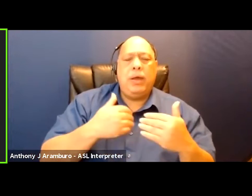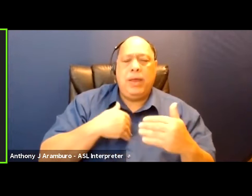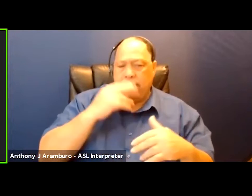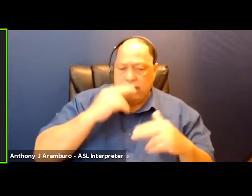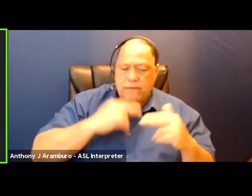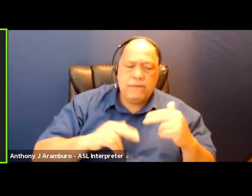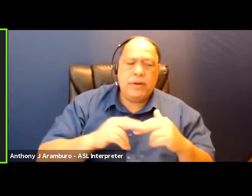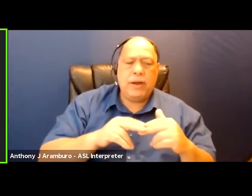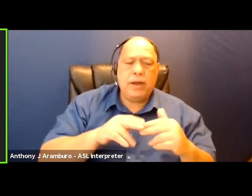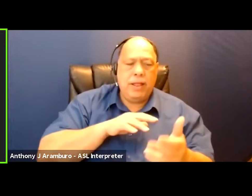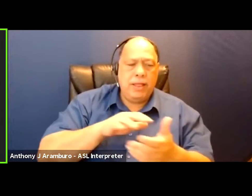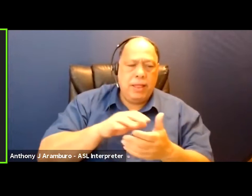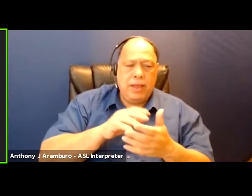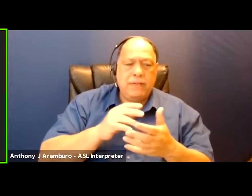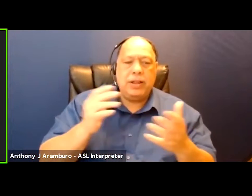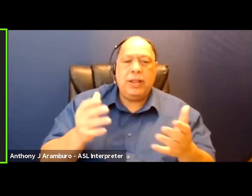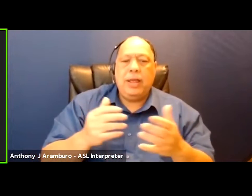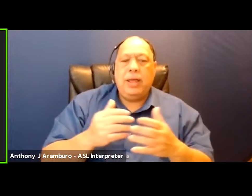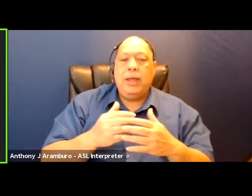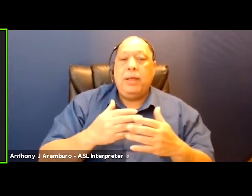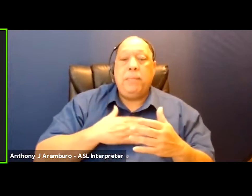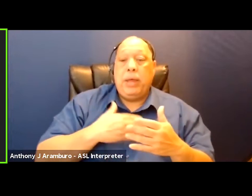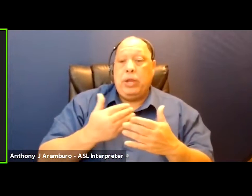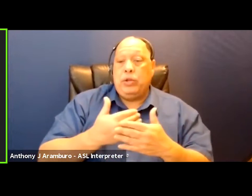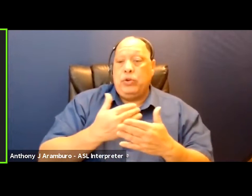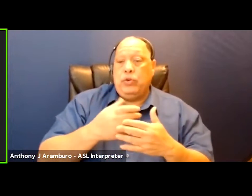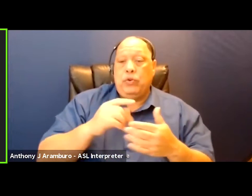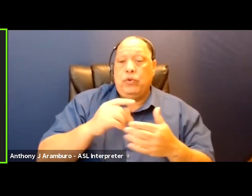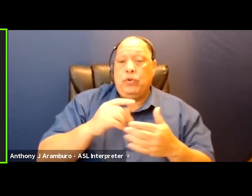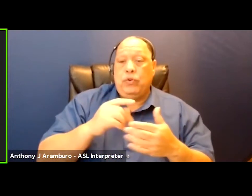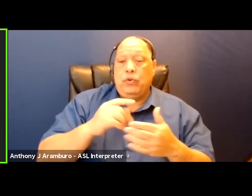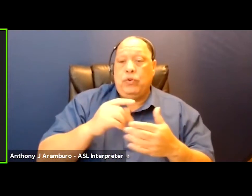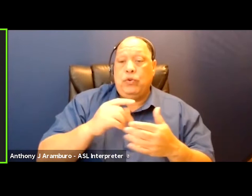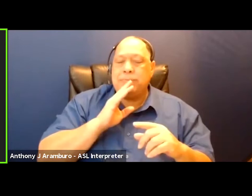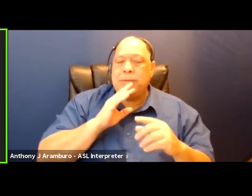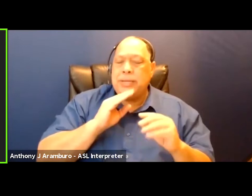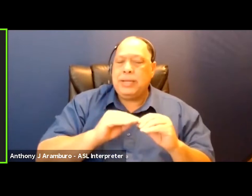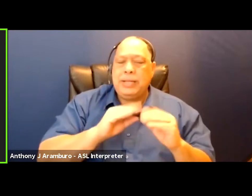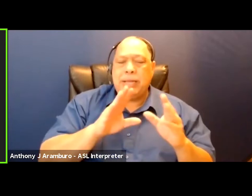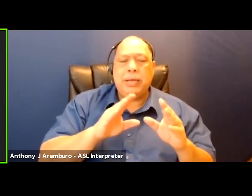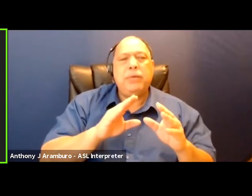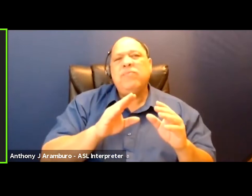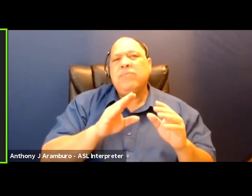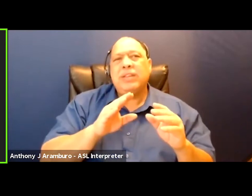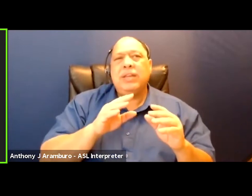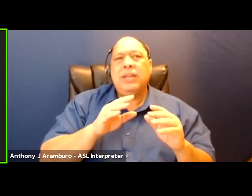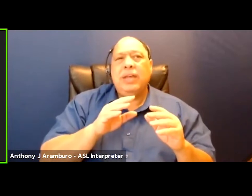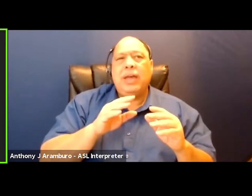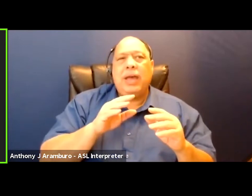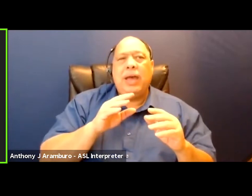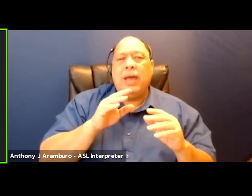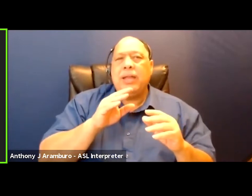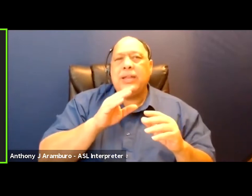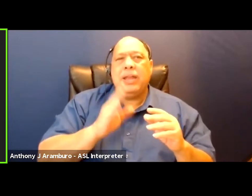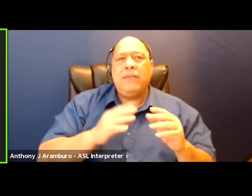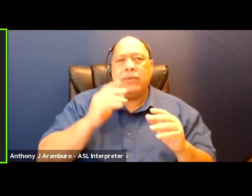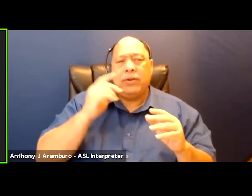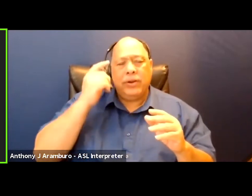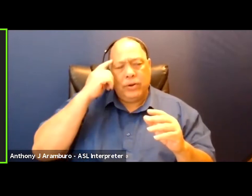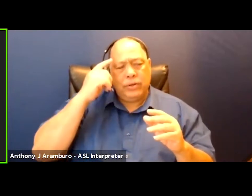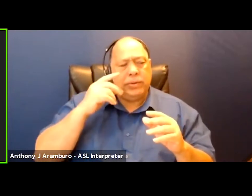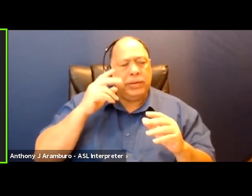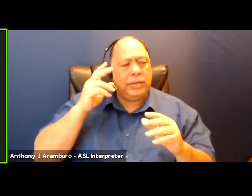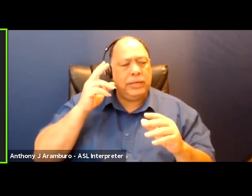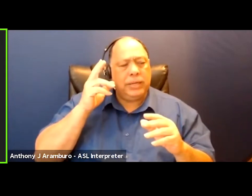lot. Although some of my new friends didn't speak as clearly as others, it never occurred to me not to take the time to listen because they were my